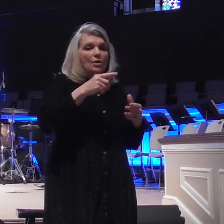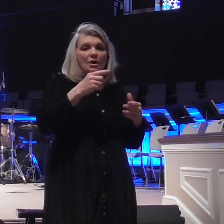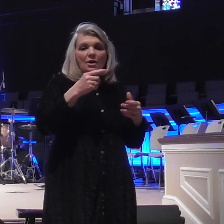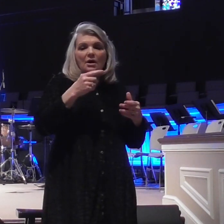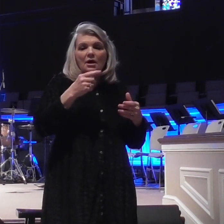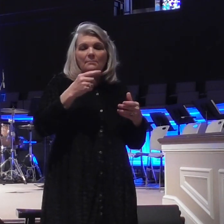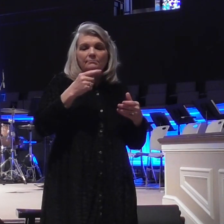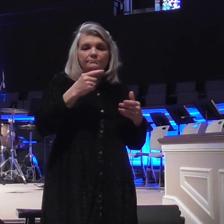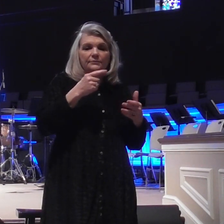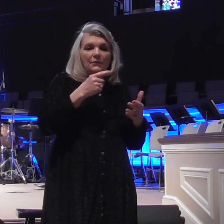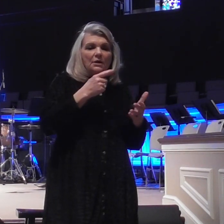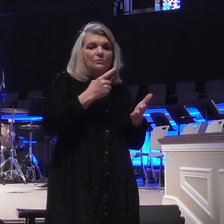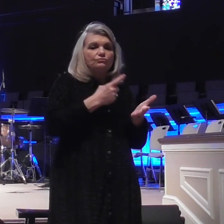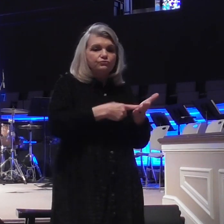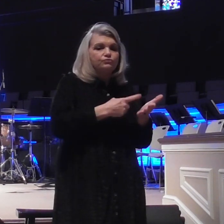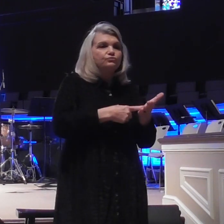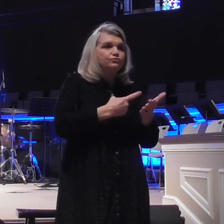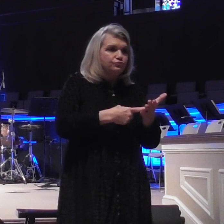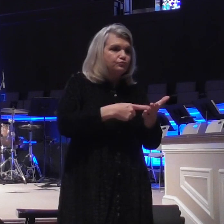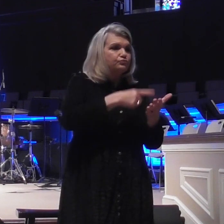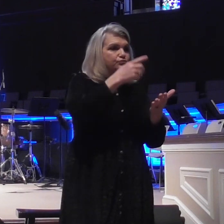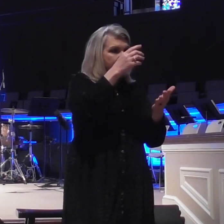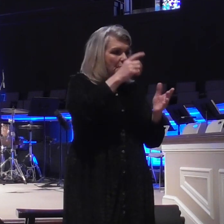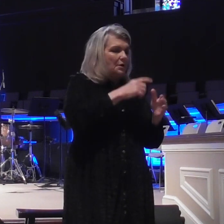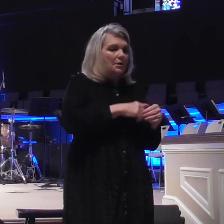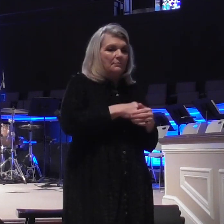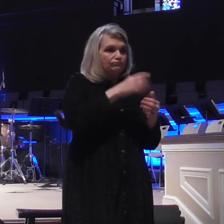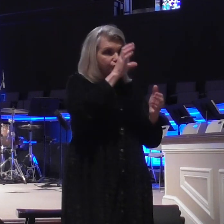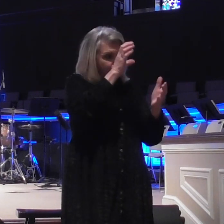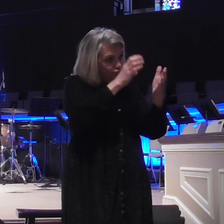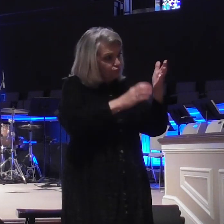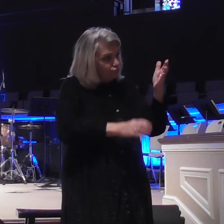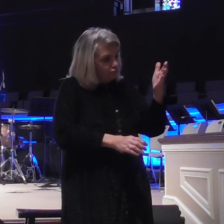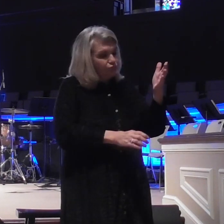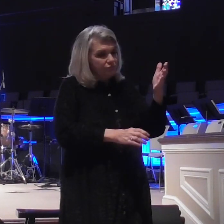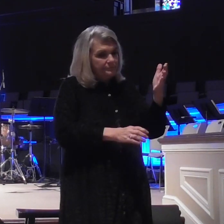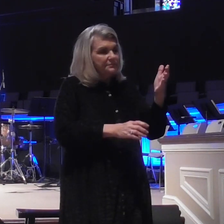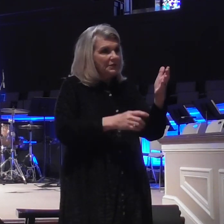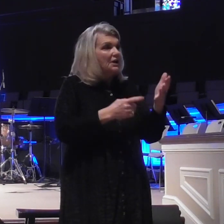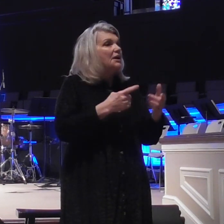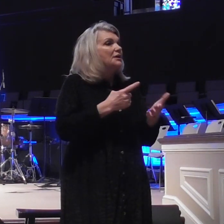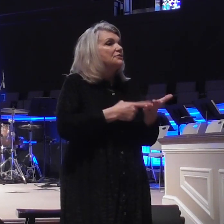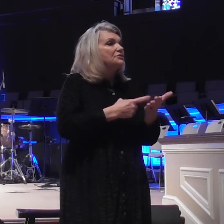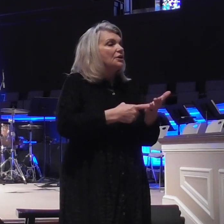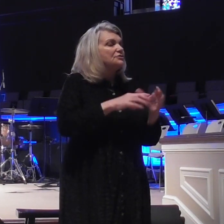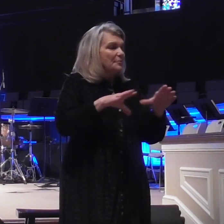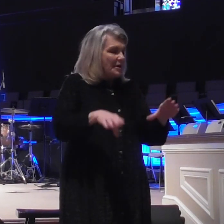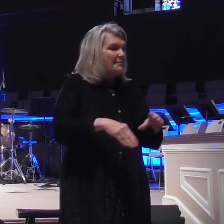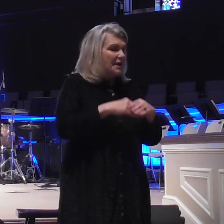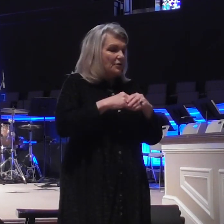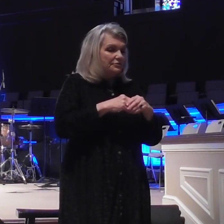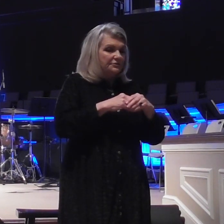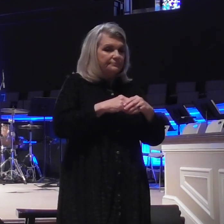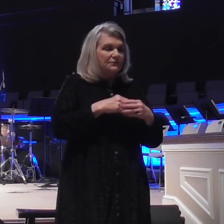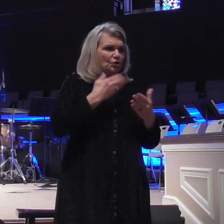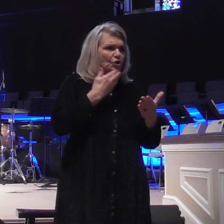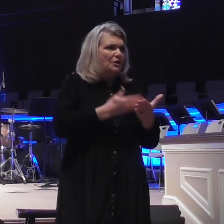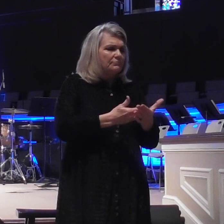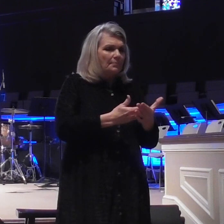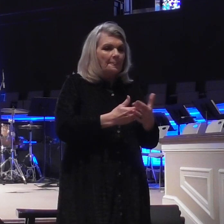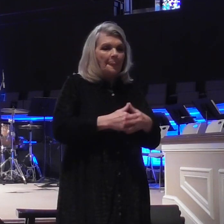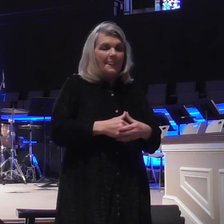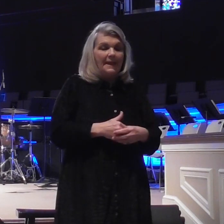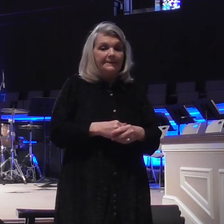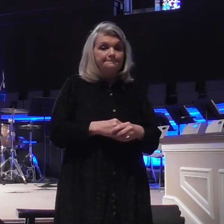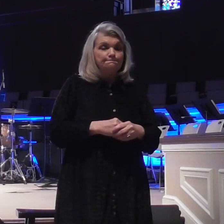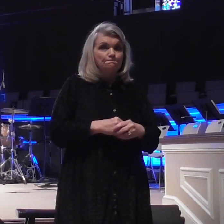marriage, how to understand singleness within it. And so please hear me. When I talk about marriage and the goodness of marriage, there's also